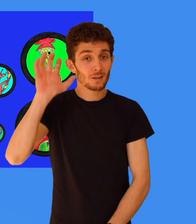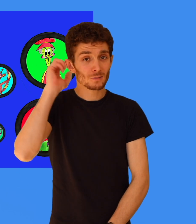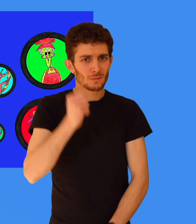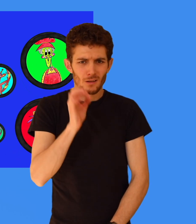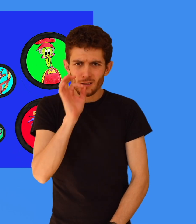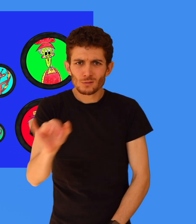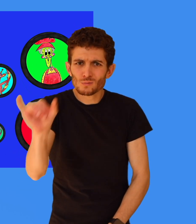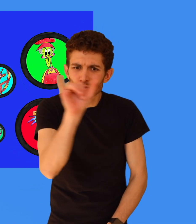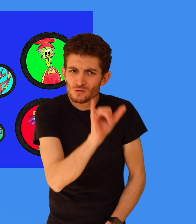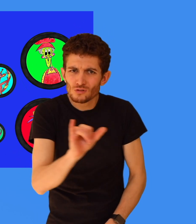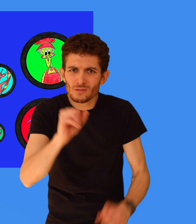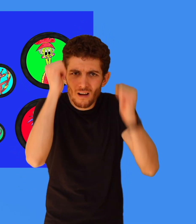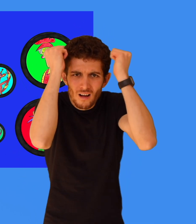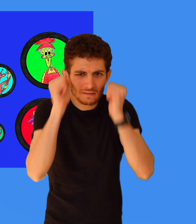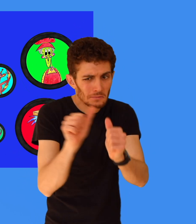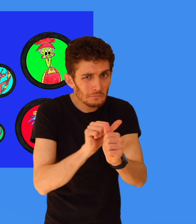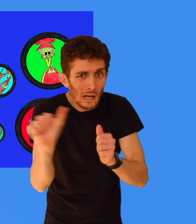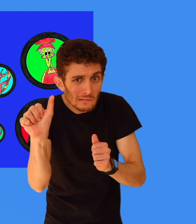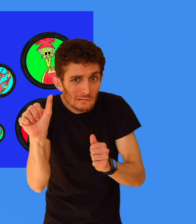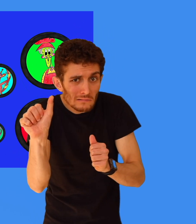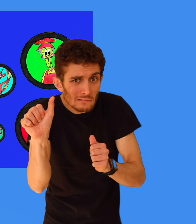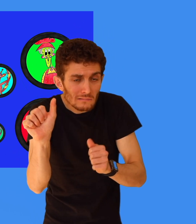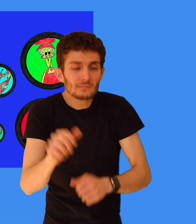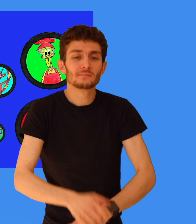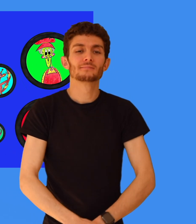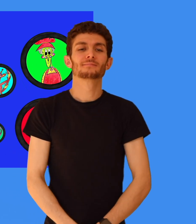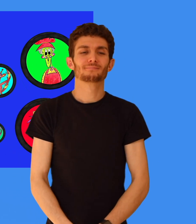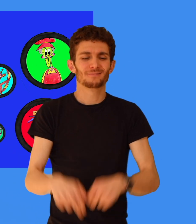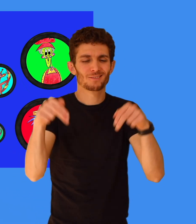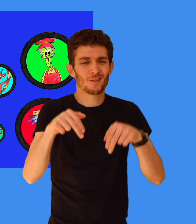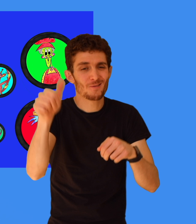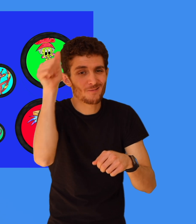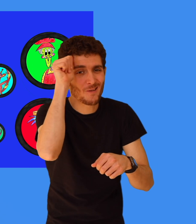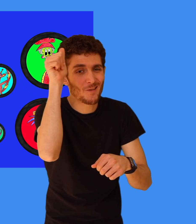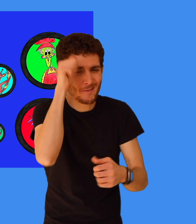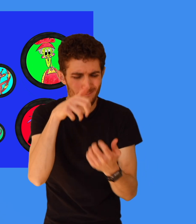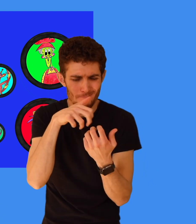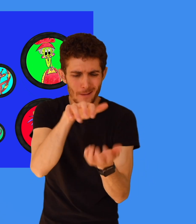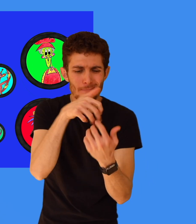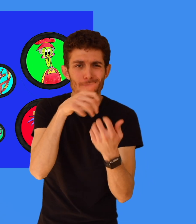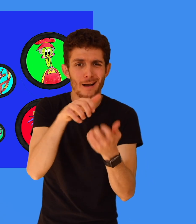So, whose hat looks the best then? Asked JoJo. Hats knew the answer